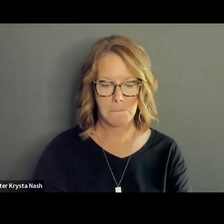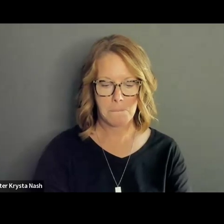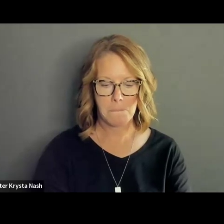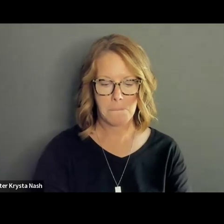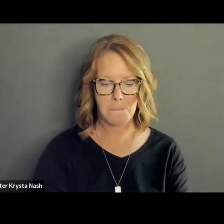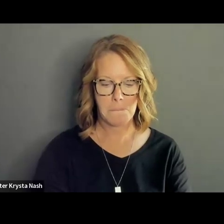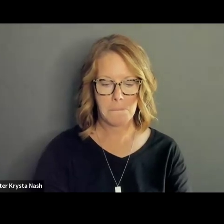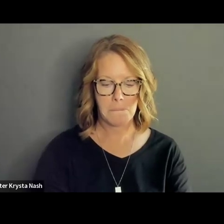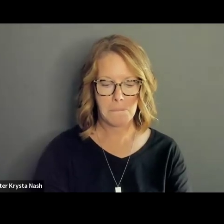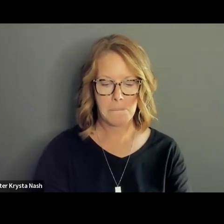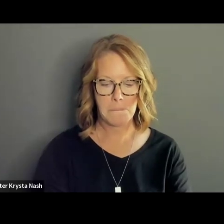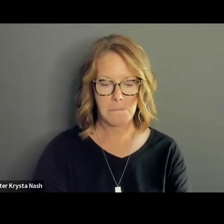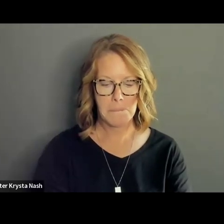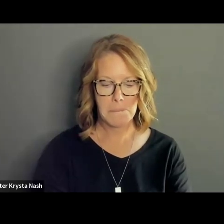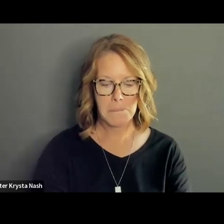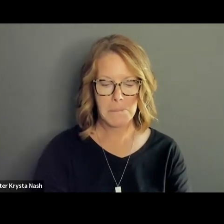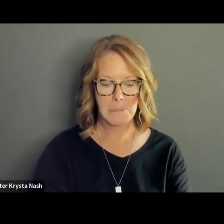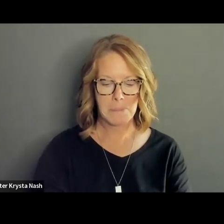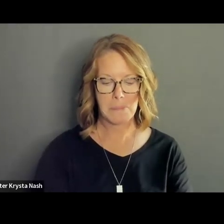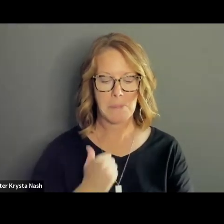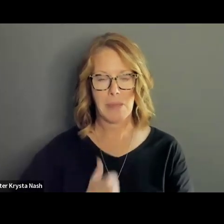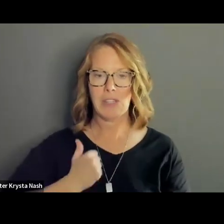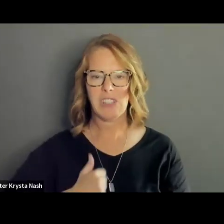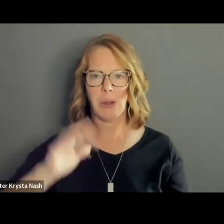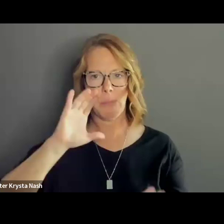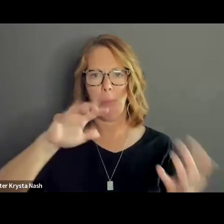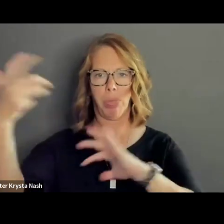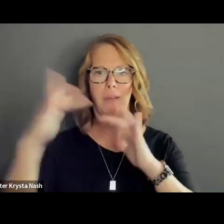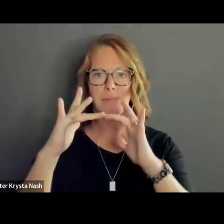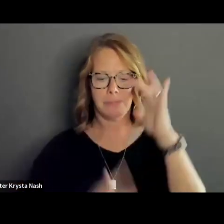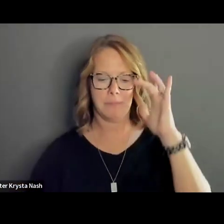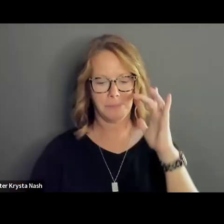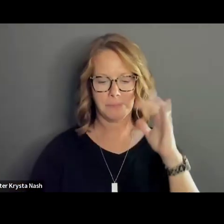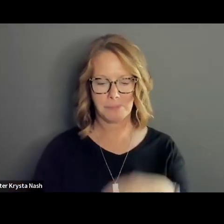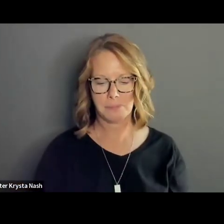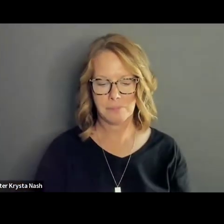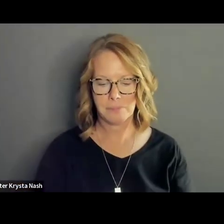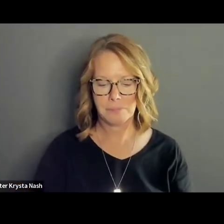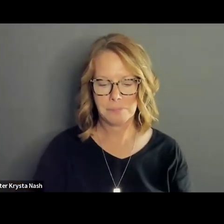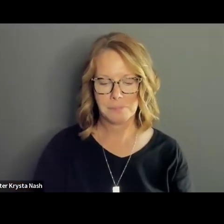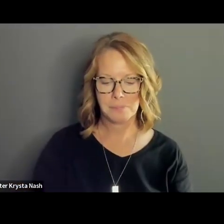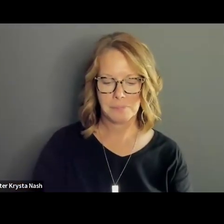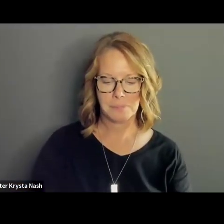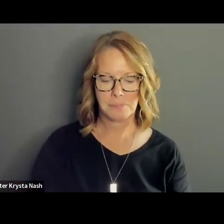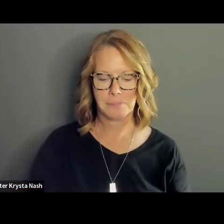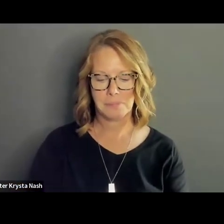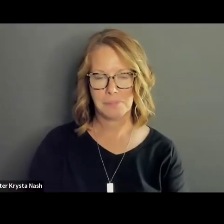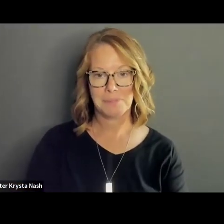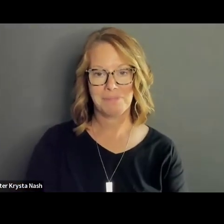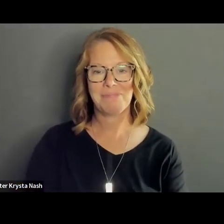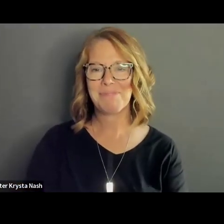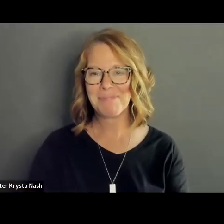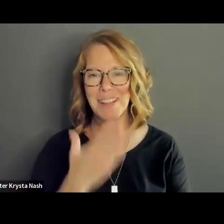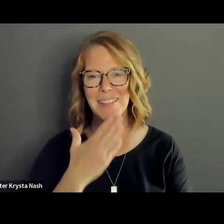Oh, sorry, we had a little blurb there. Had a little blurby going on there. I hope, oh yeah, I see the, I thank you,